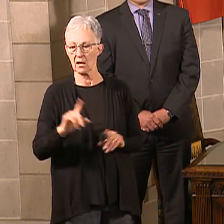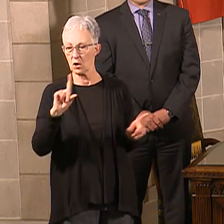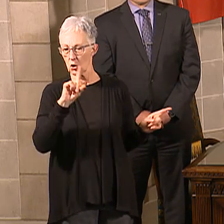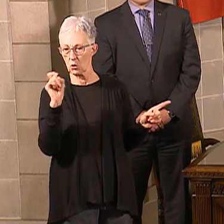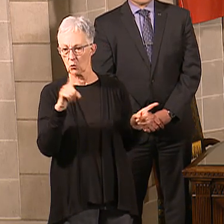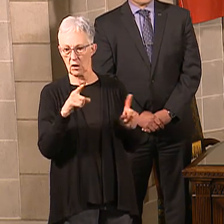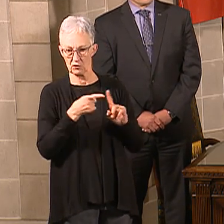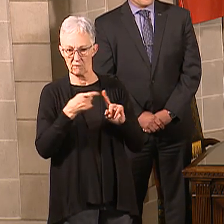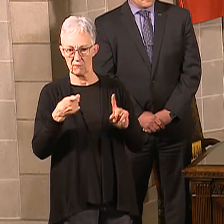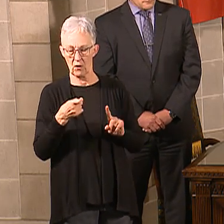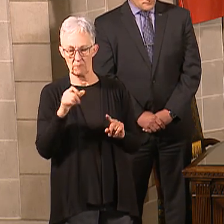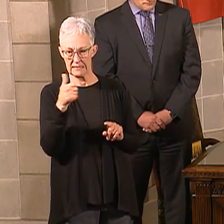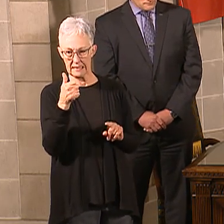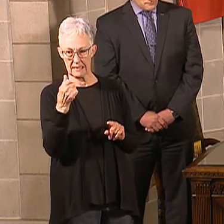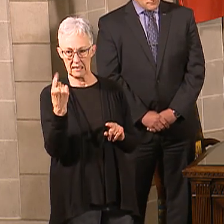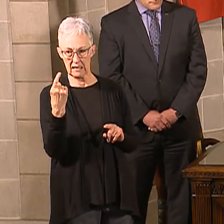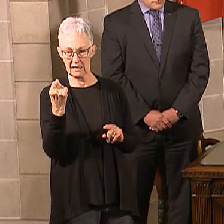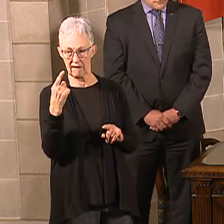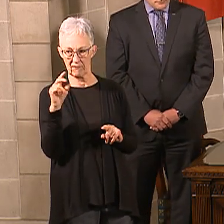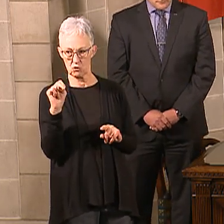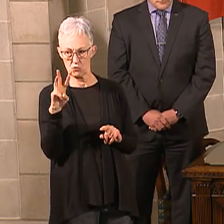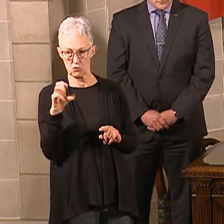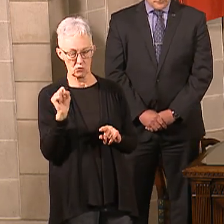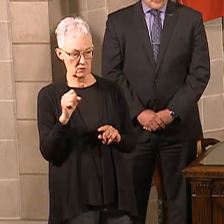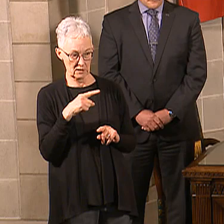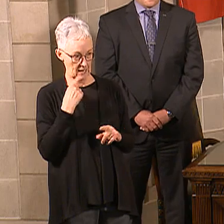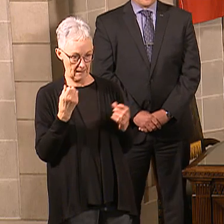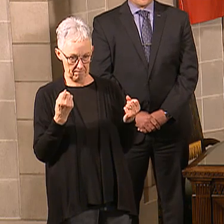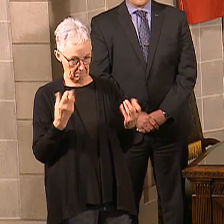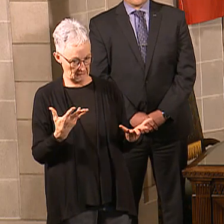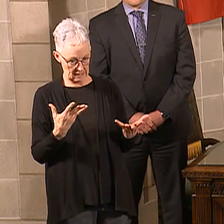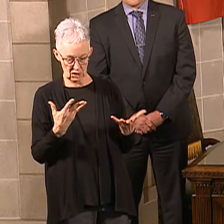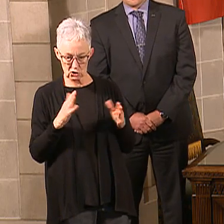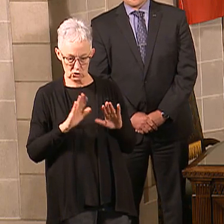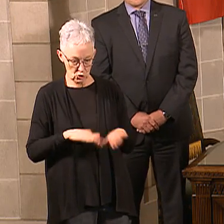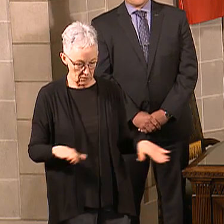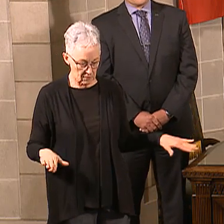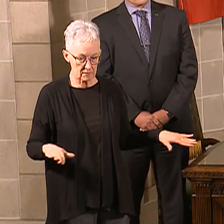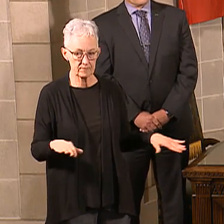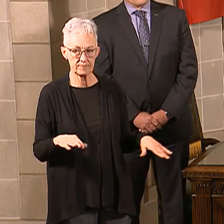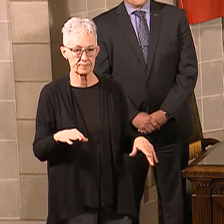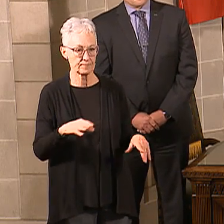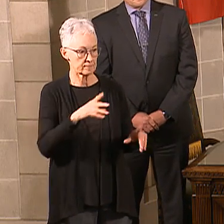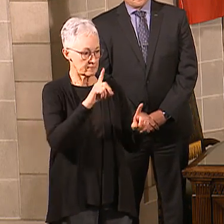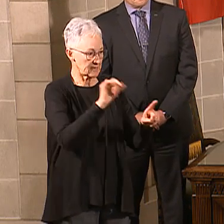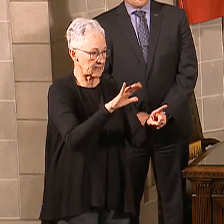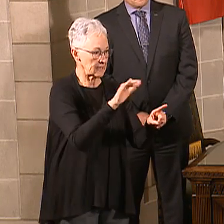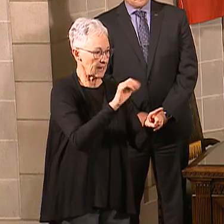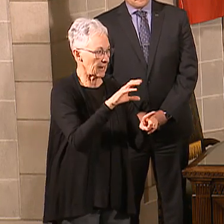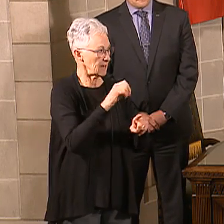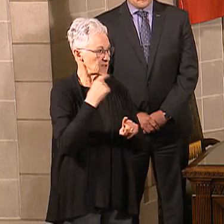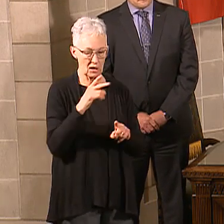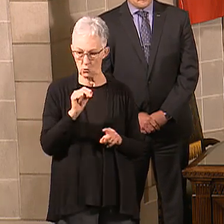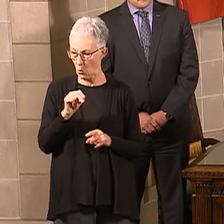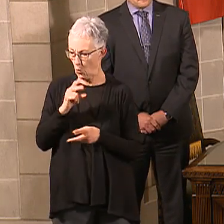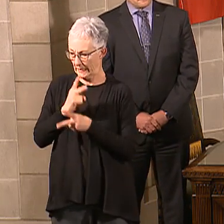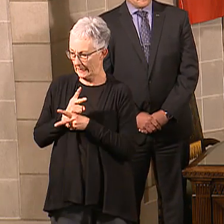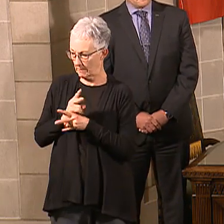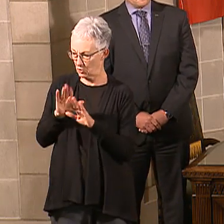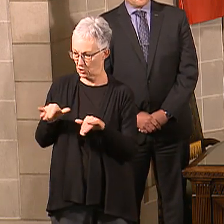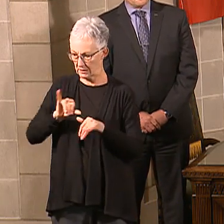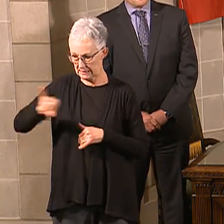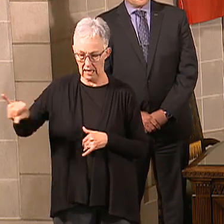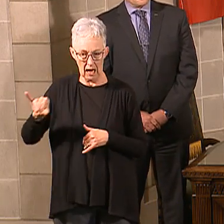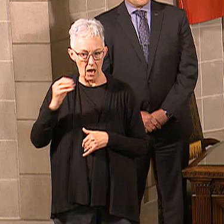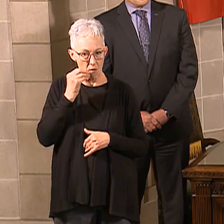lines. A massive financial burden for families is childcare. Many parents are being told to keep their kids at home, if possible, but also still being